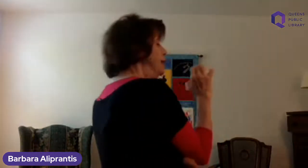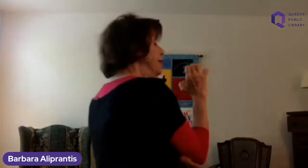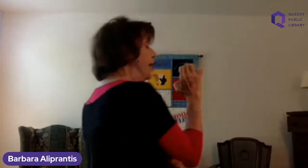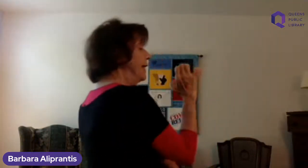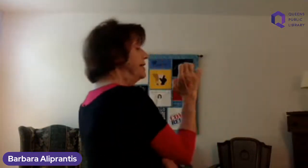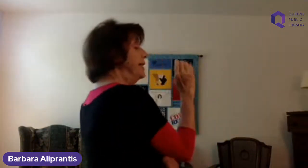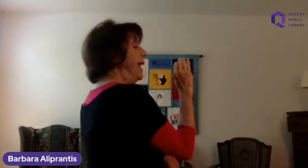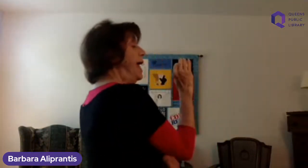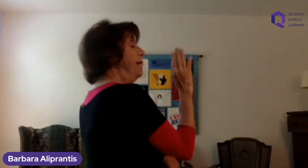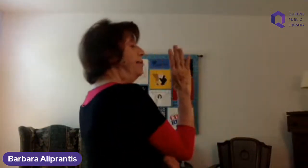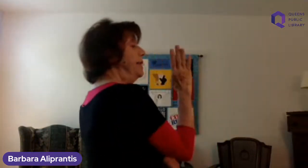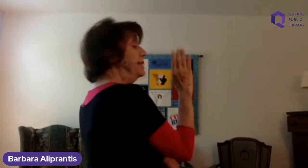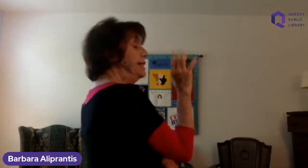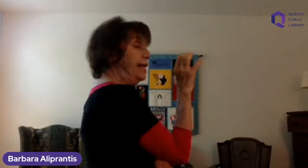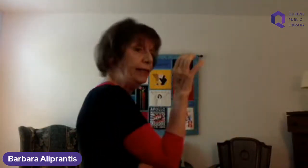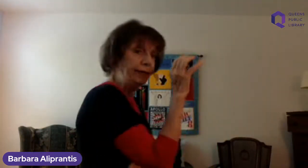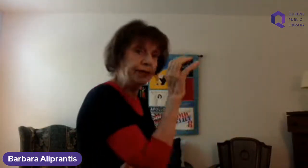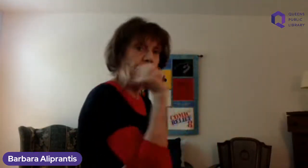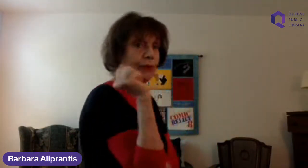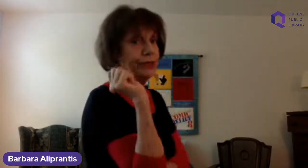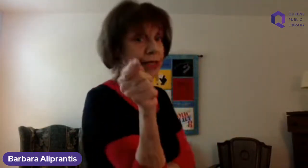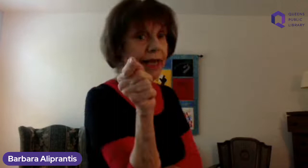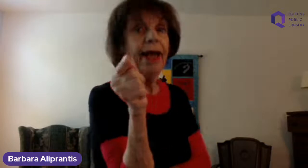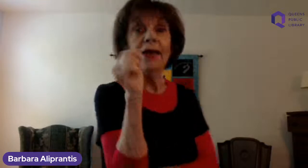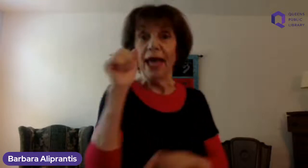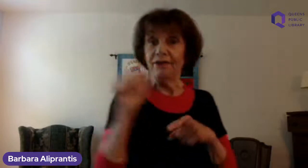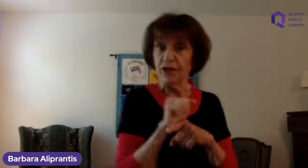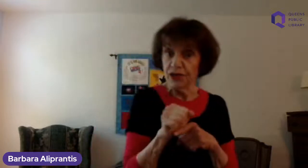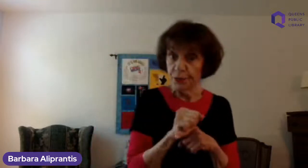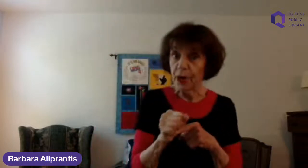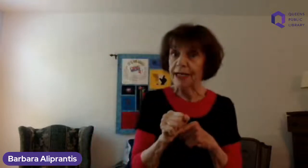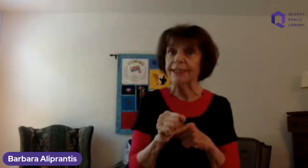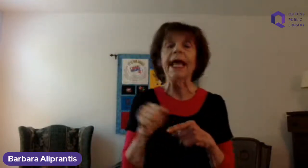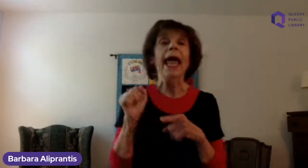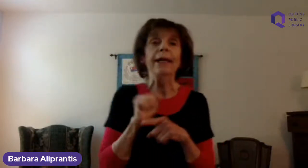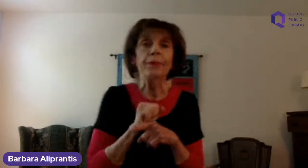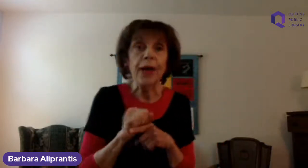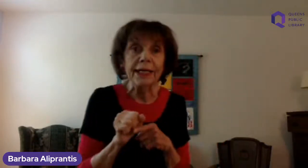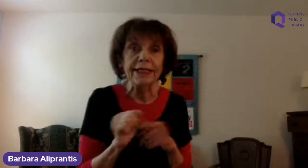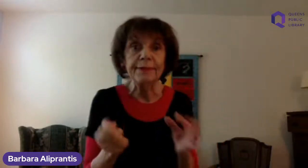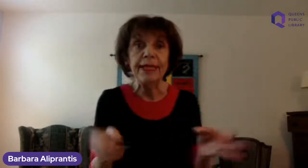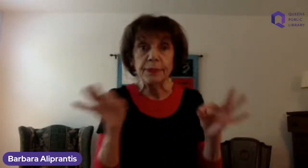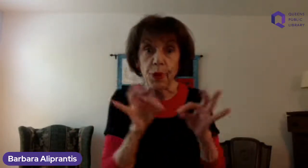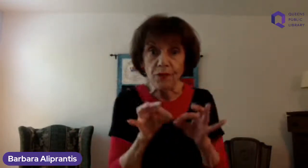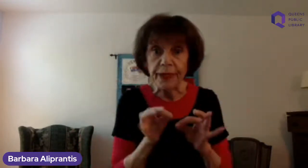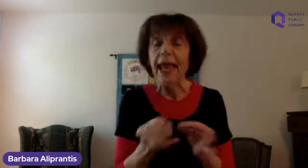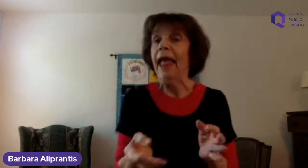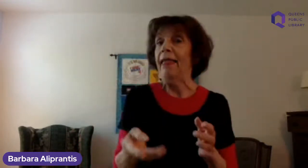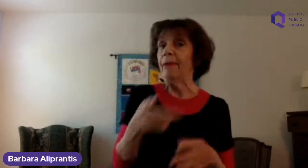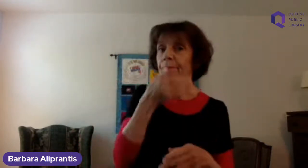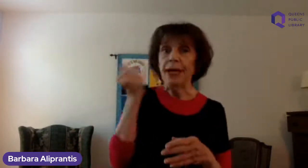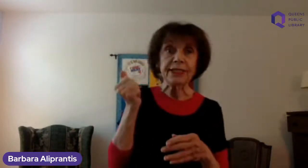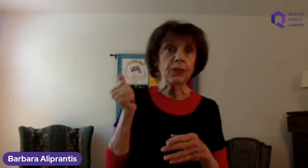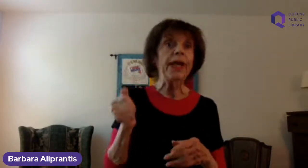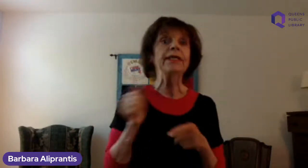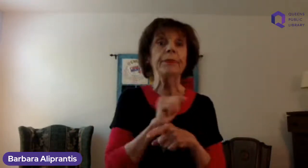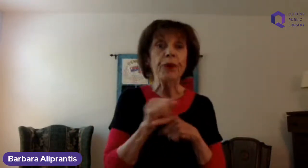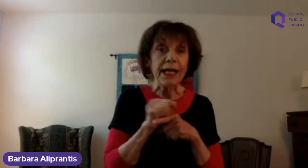sign, I see A, B, C. So you see, you have to just practice, and practice makes perfect. And the best way to practice